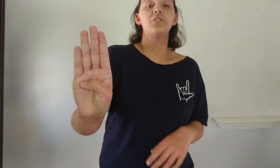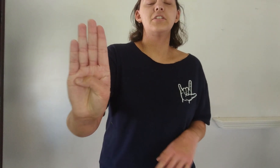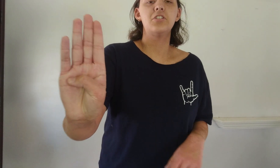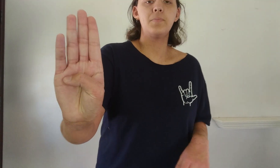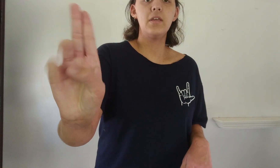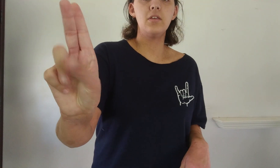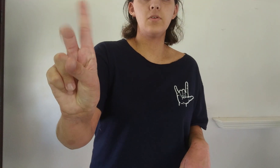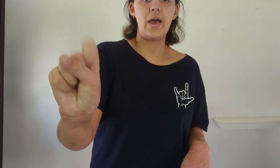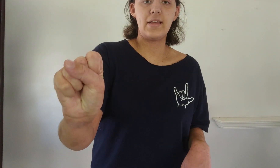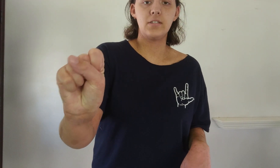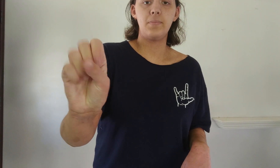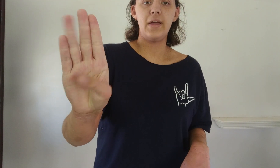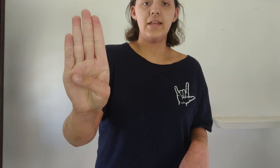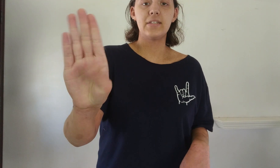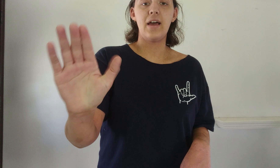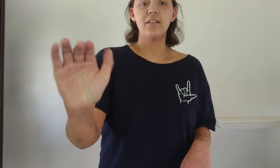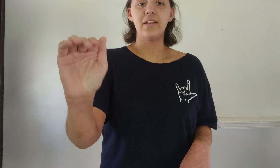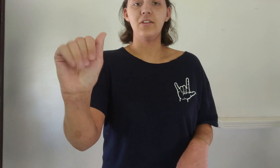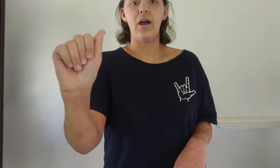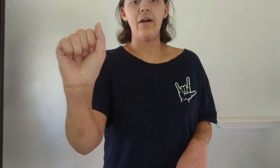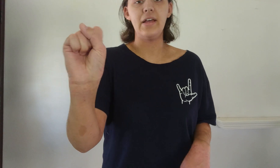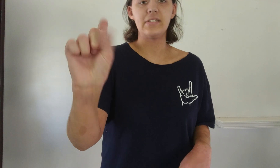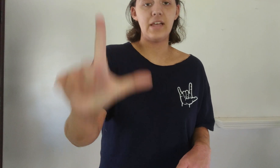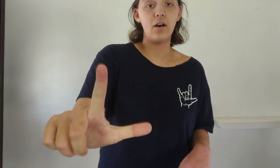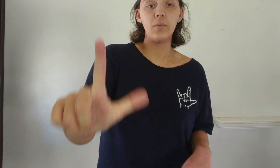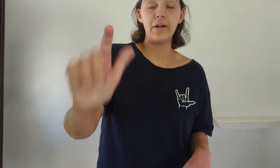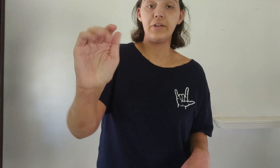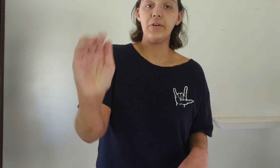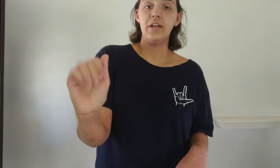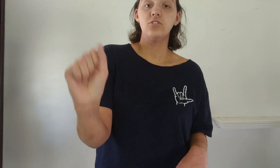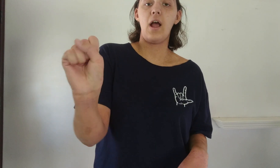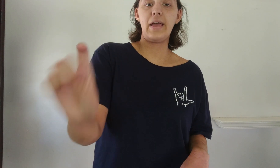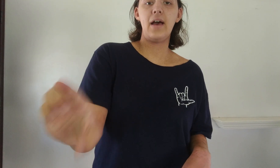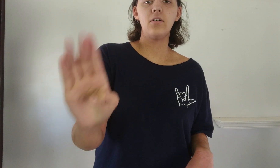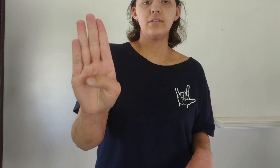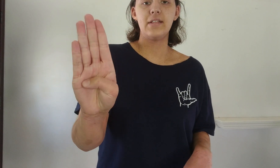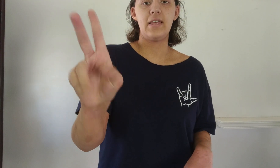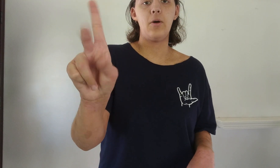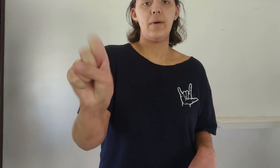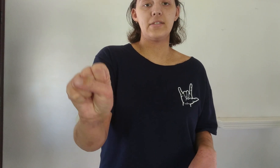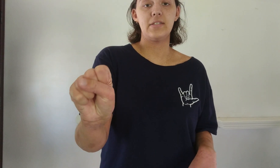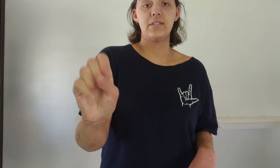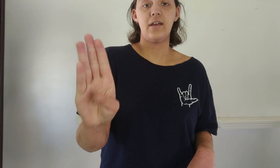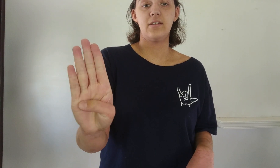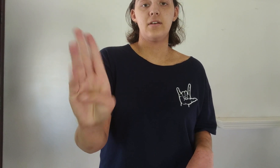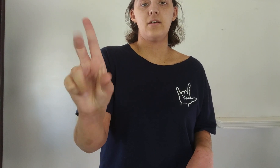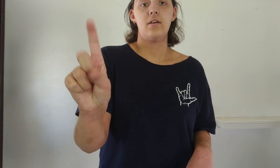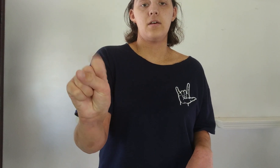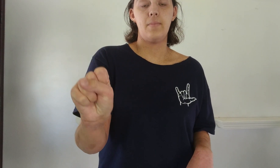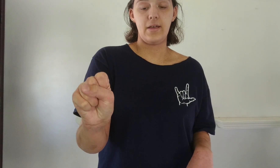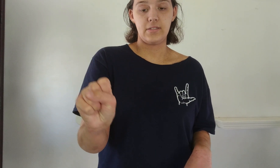just B-U-S, but it's kind of like, you know how ASL, where you drag it out, that's how bus is signed. Bus.